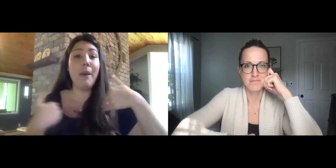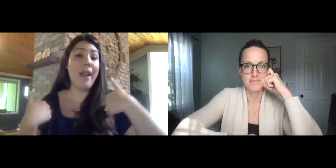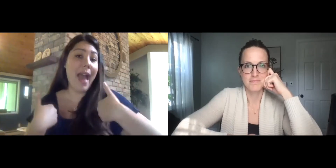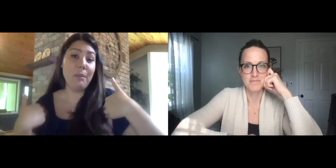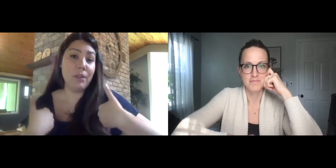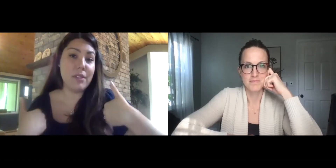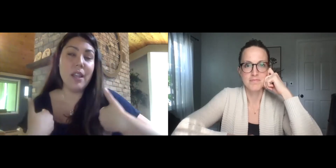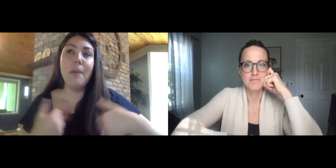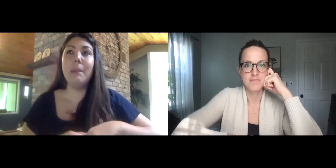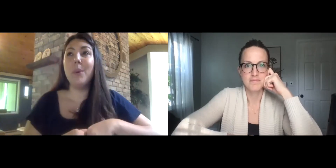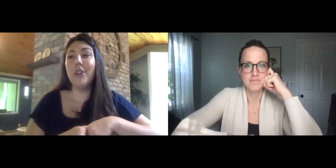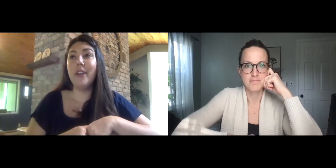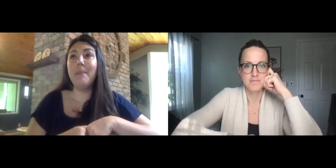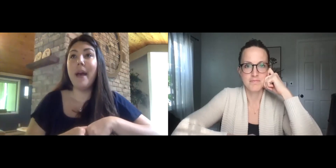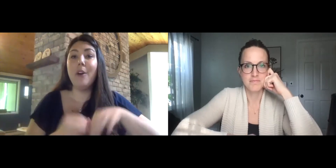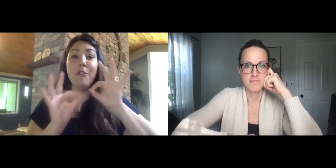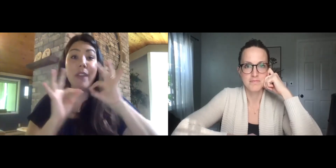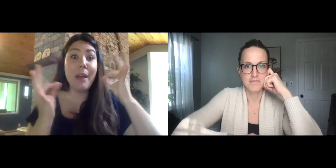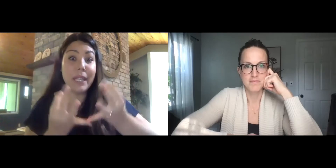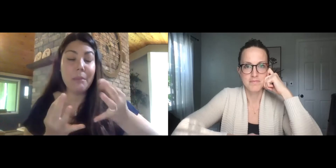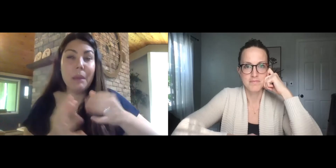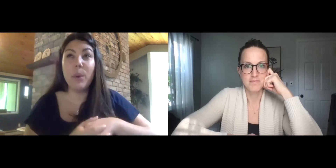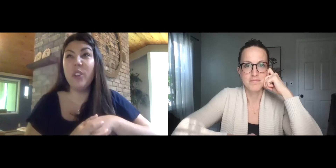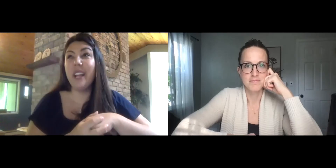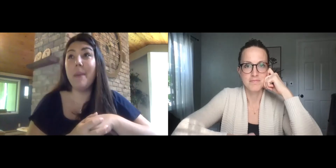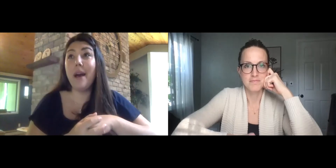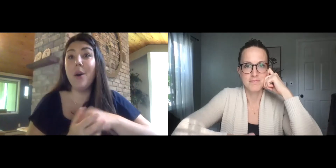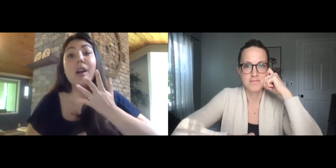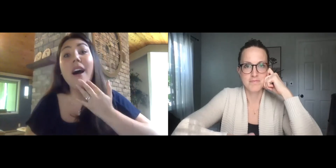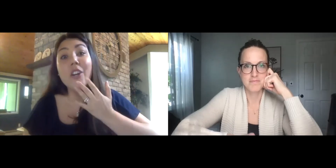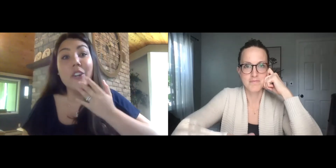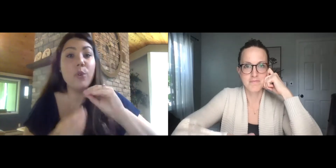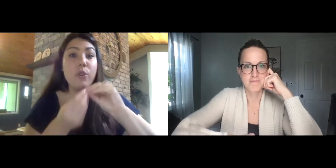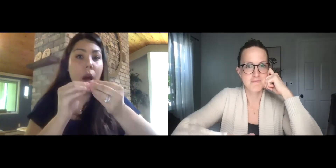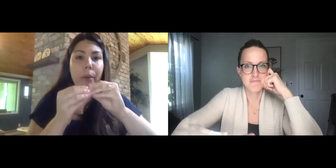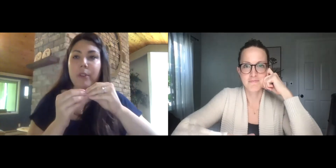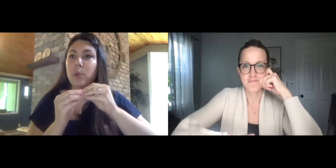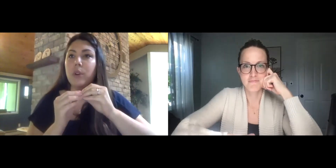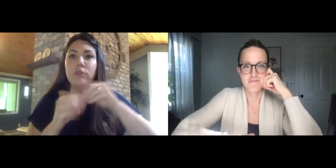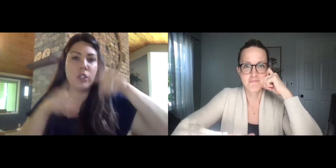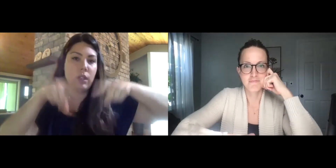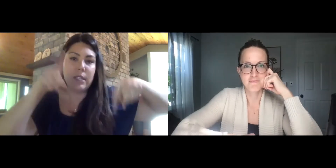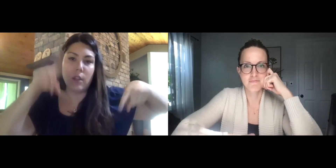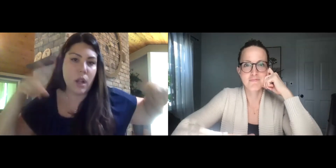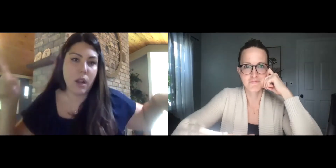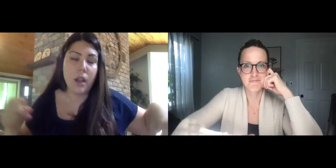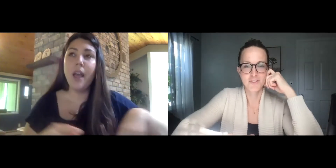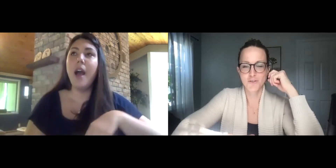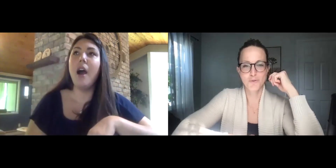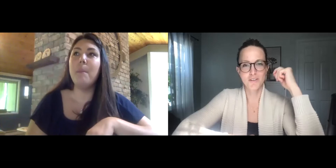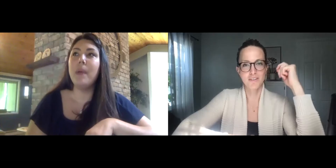learning about animals. Maybe we're learning about family. Maybe we're learning about colors or numbers, or just the list goes